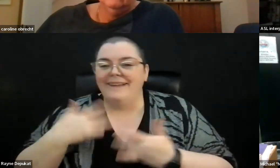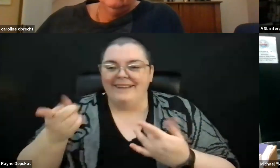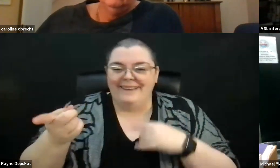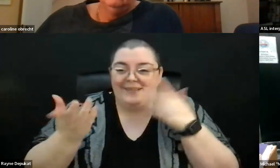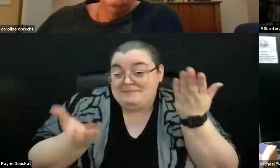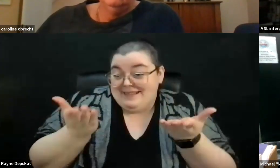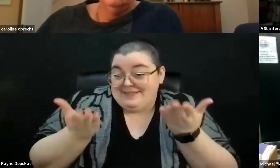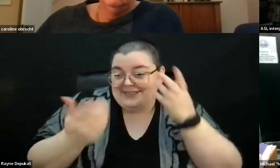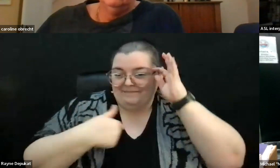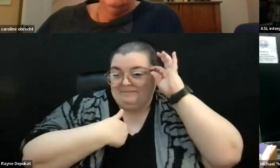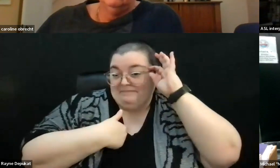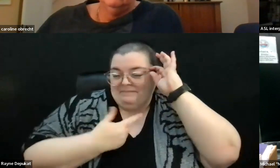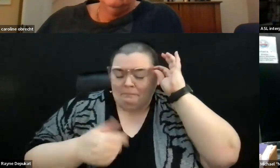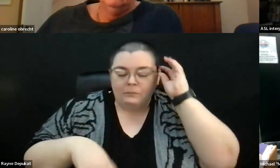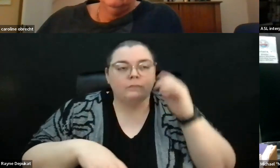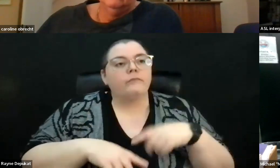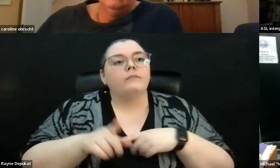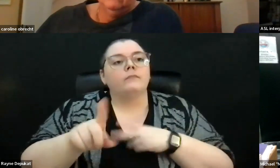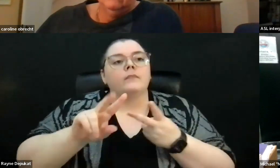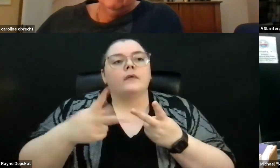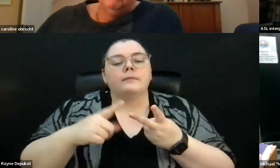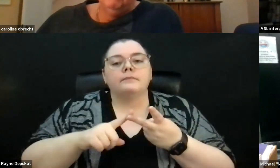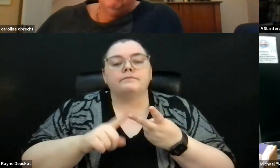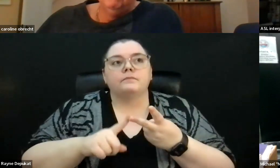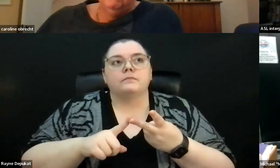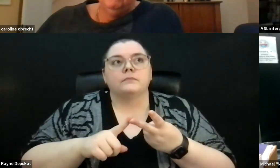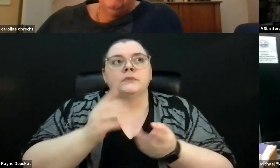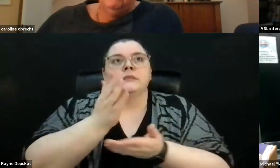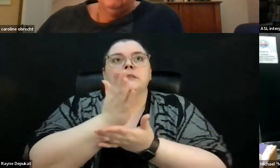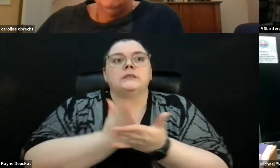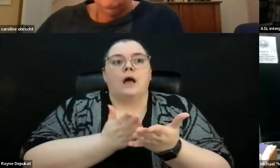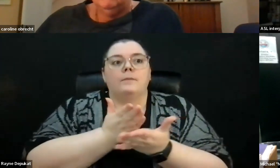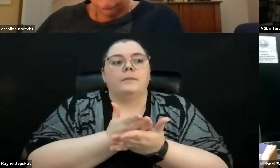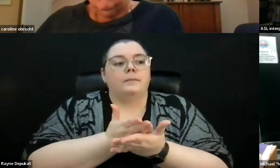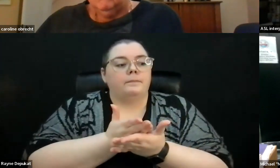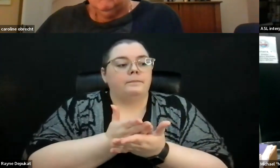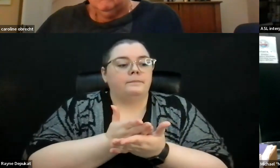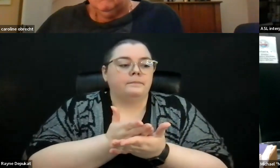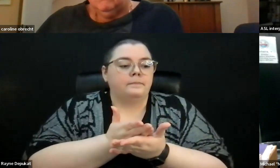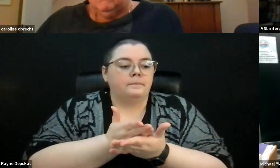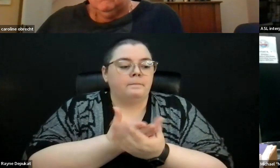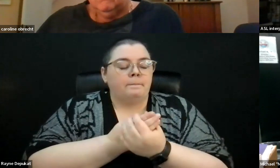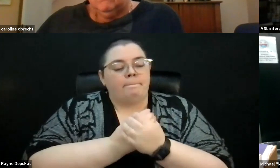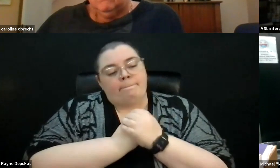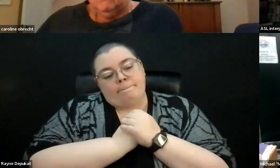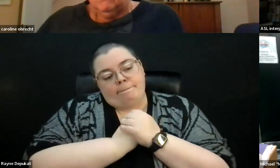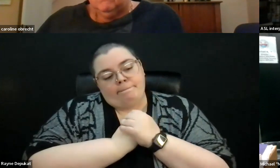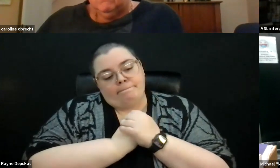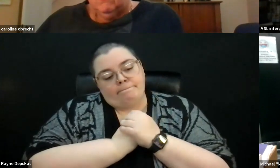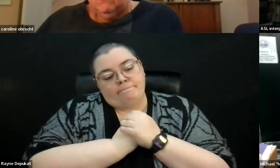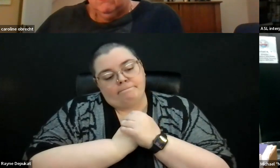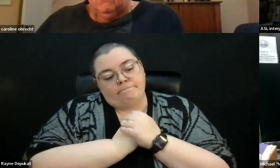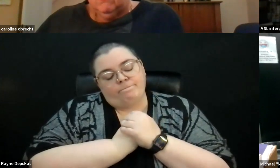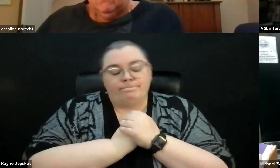it would be worth maybe me doing a little homework to finding out what those other committees' experiences are. What I would say